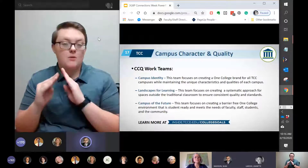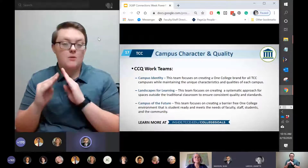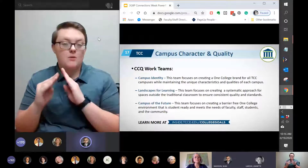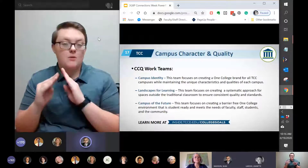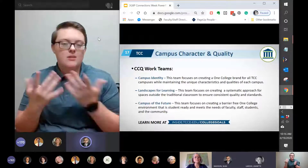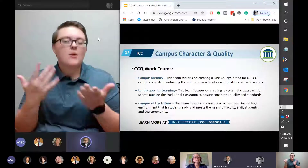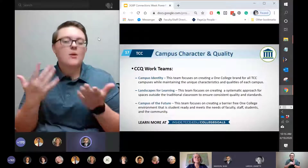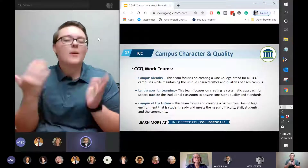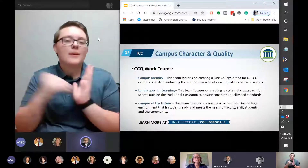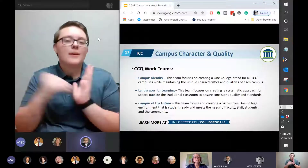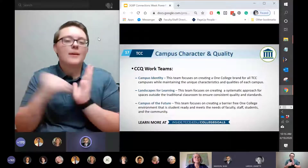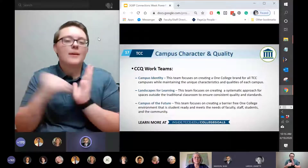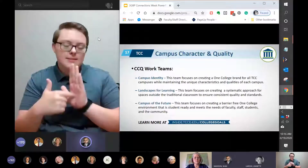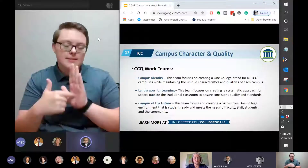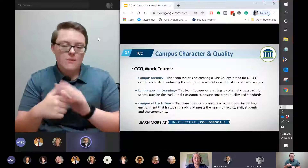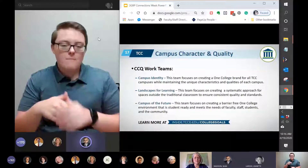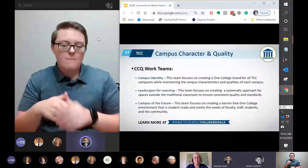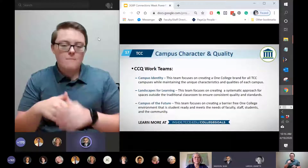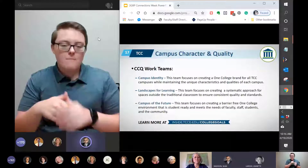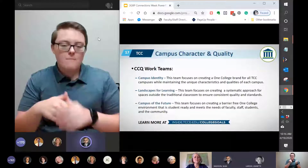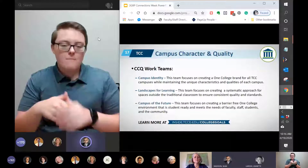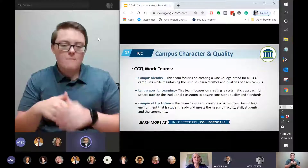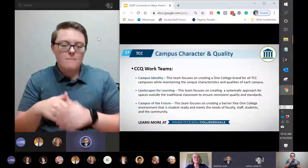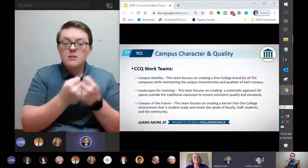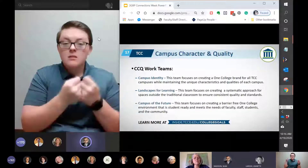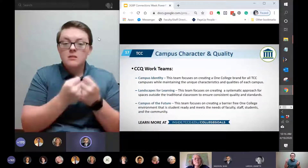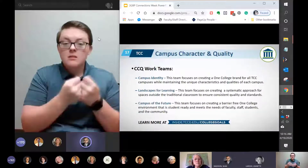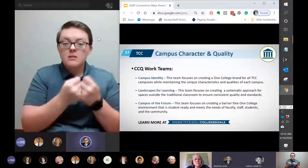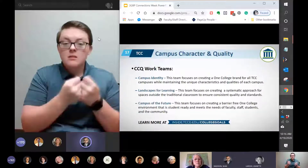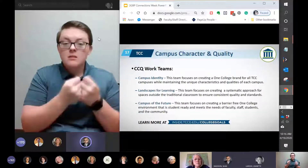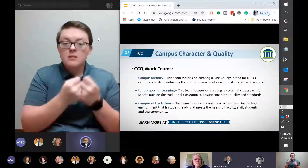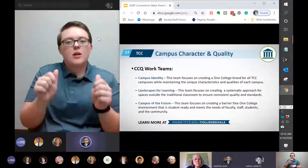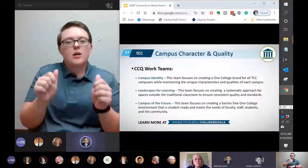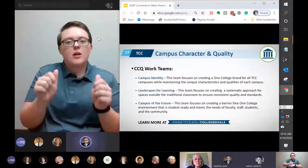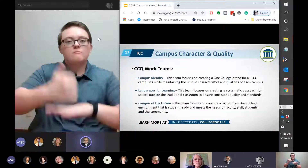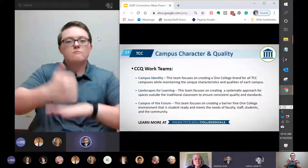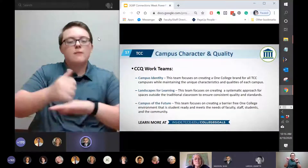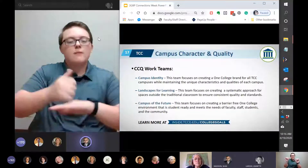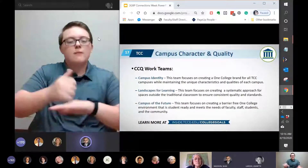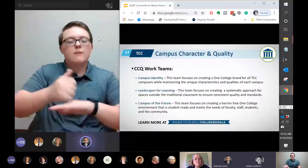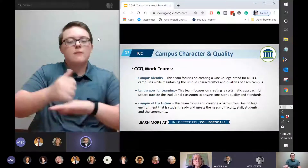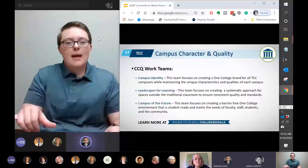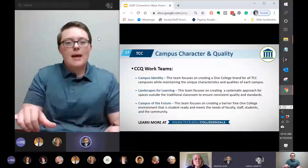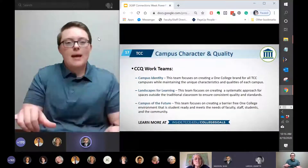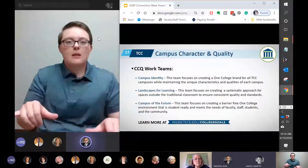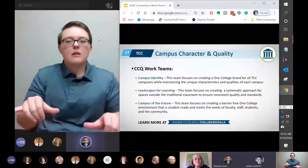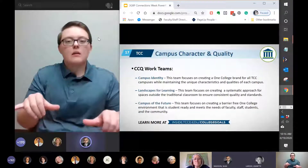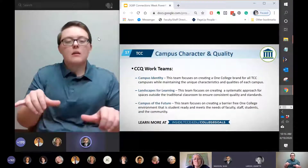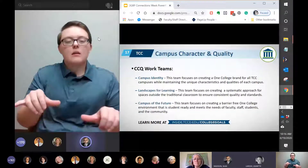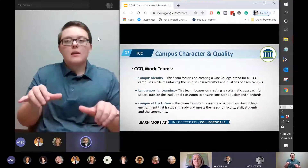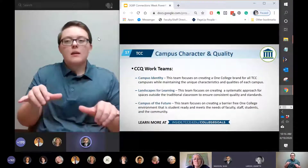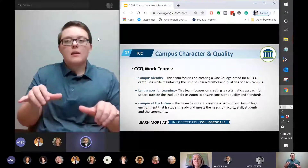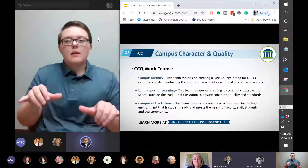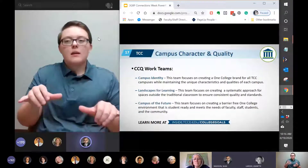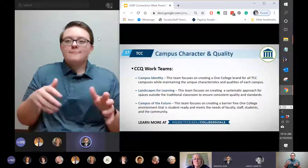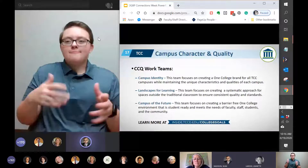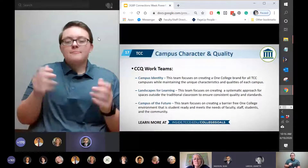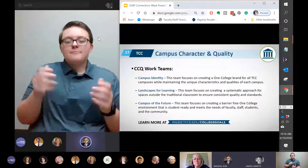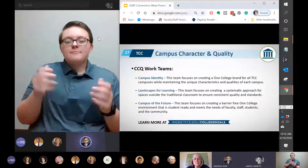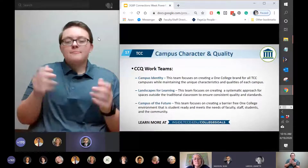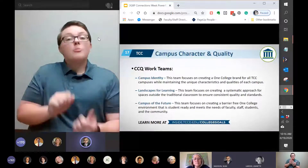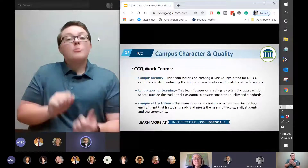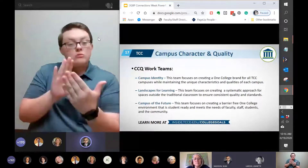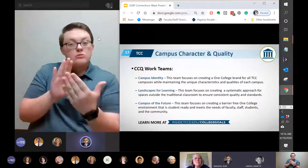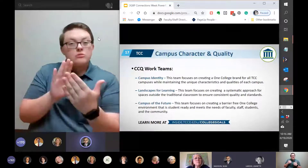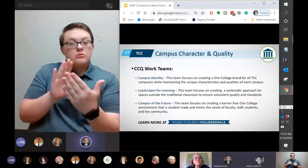this team focuses on creating a systematic, with landscapes for learning, a systematic approach for